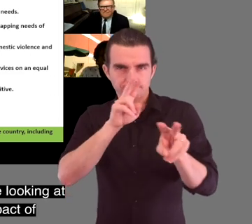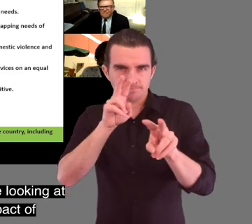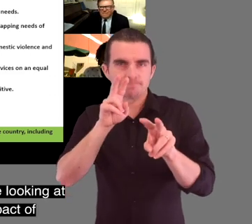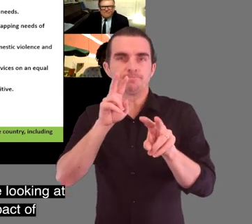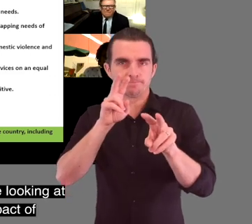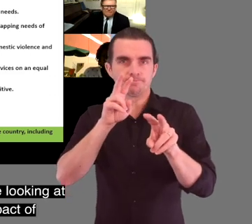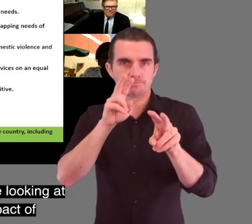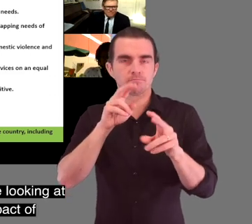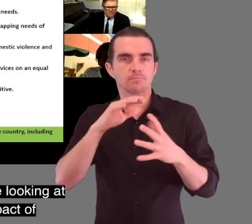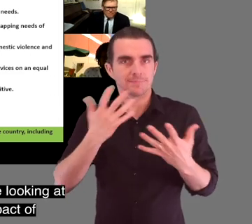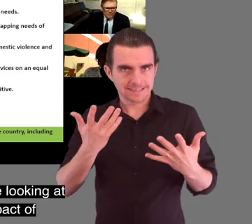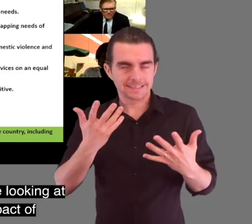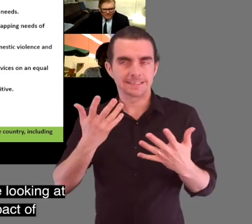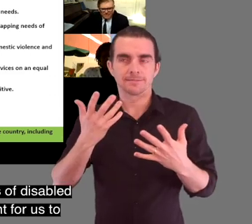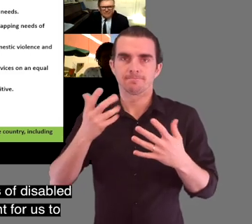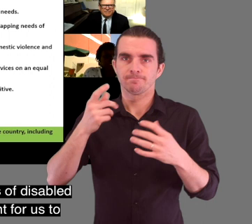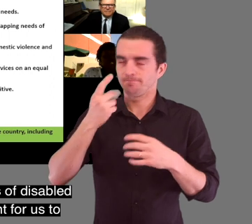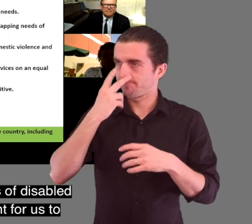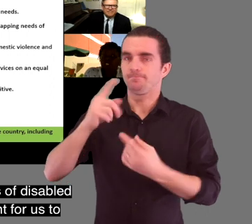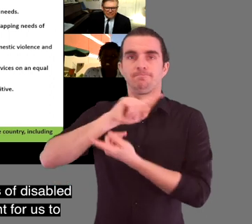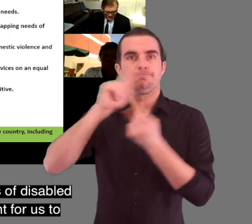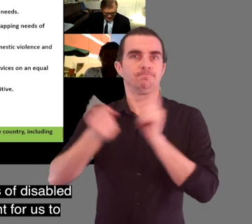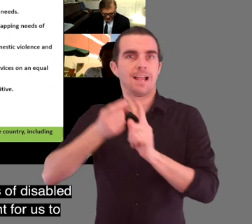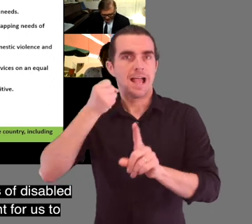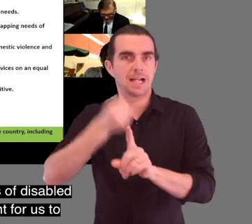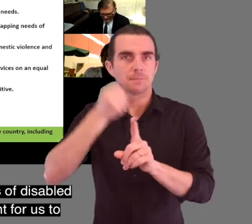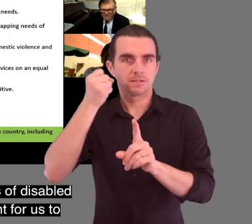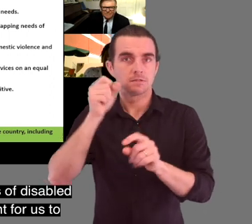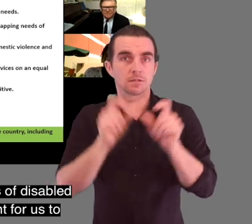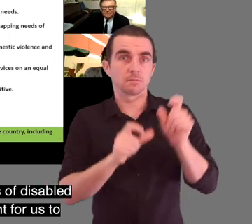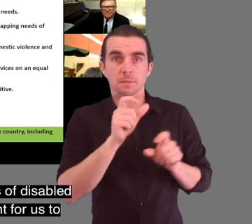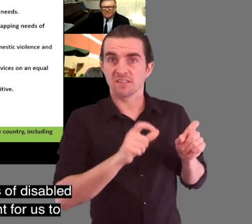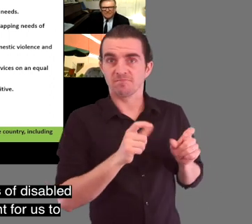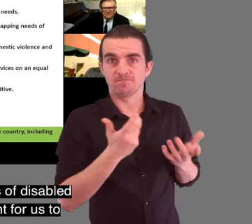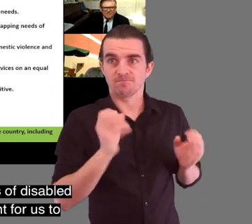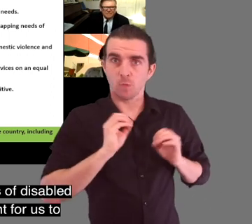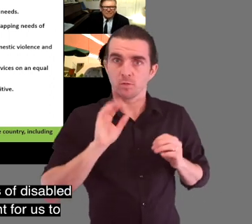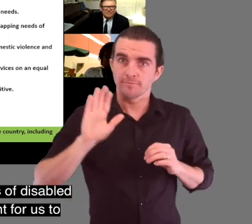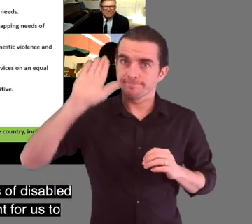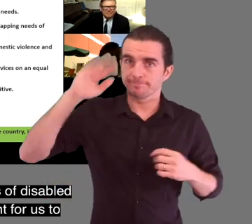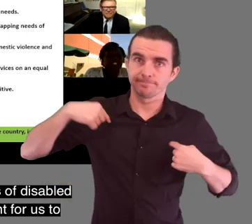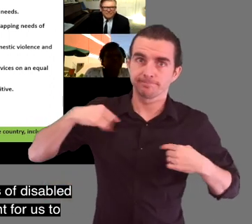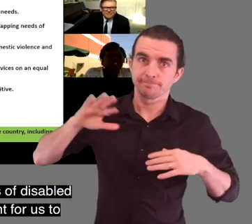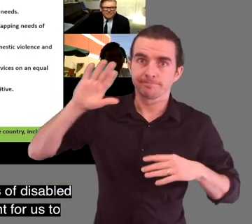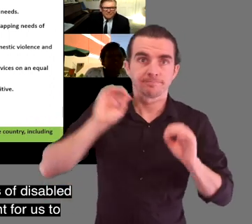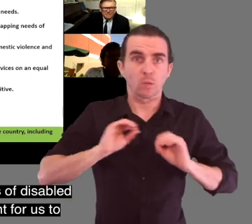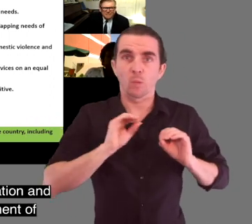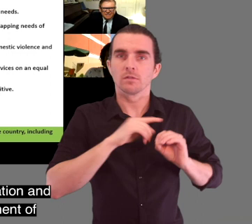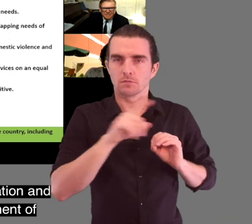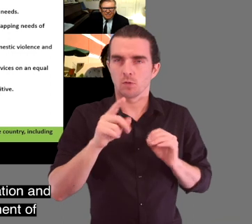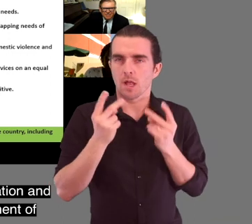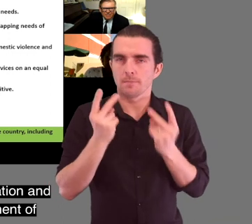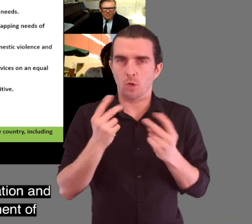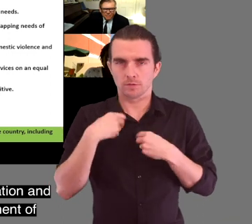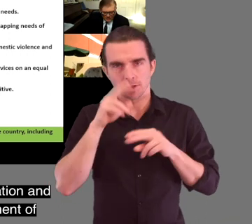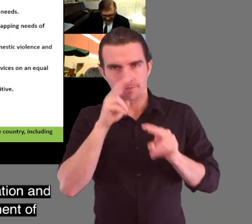looking at disproportionate impact on underrepresented groups of disabled people. And it's important for us to